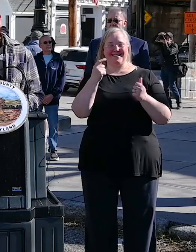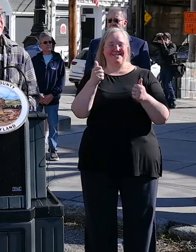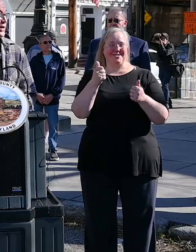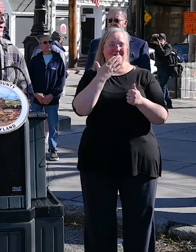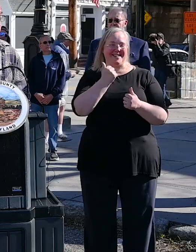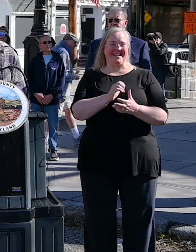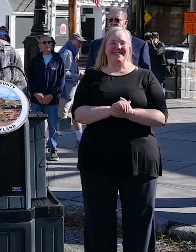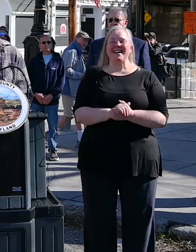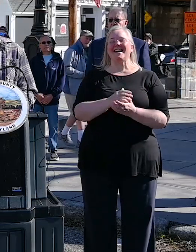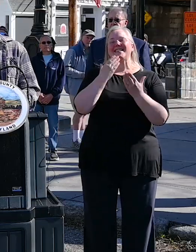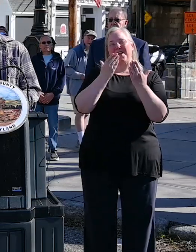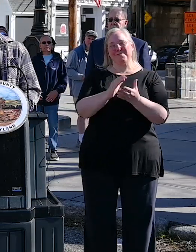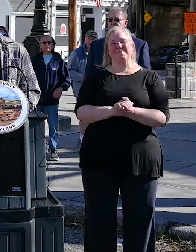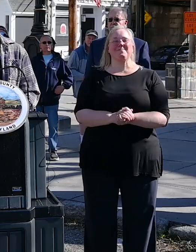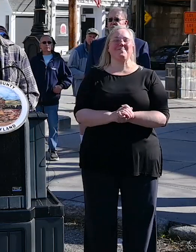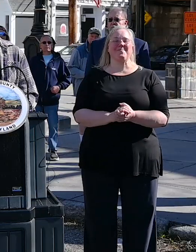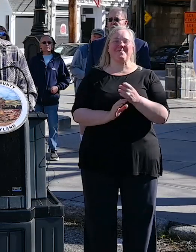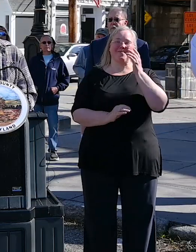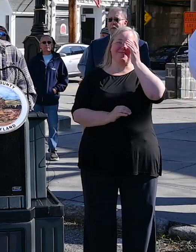Sweet. Thank you.